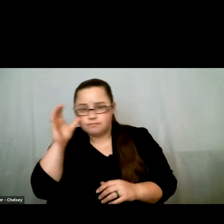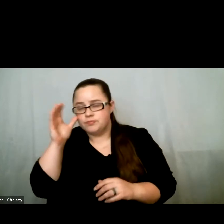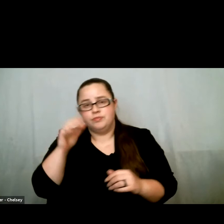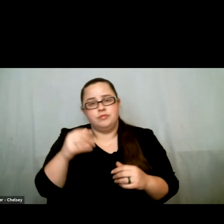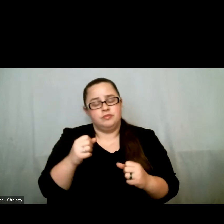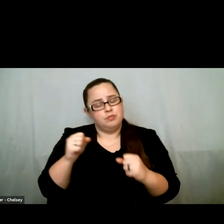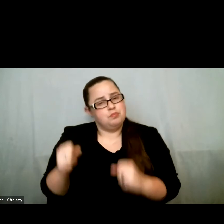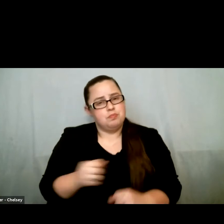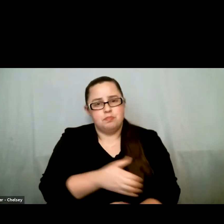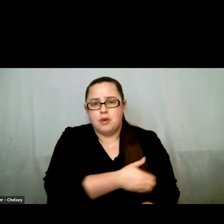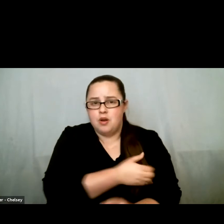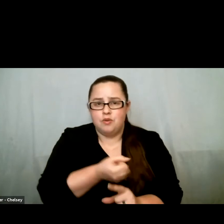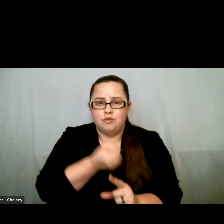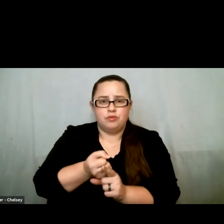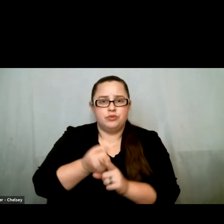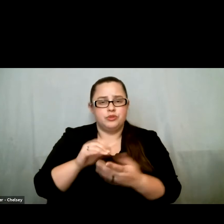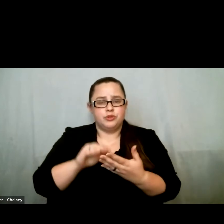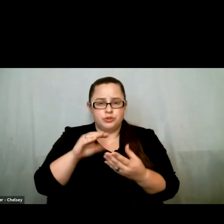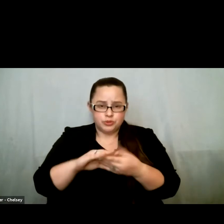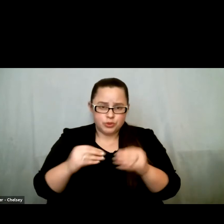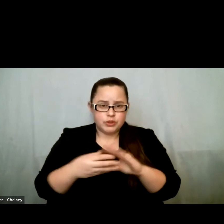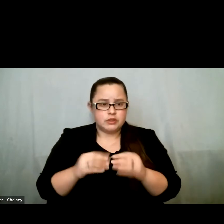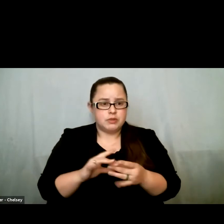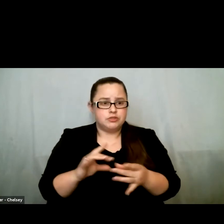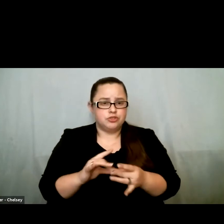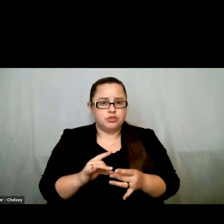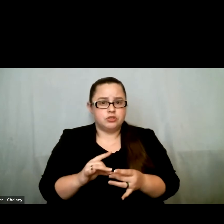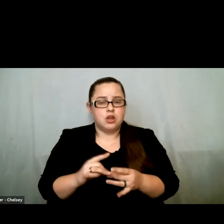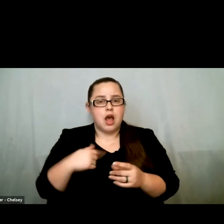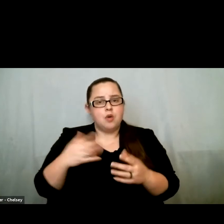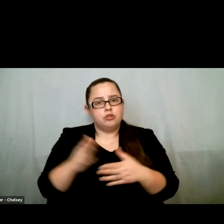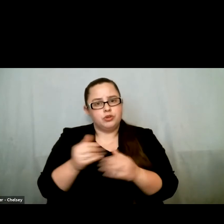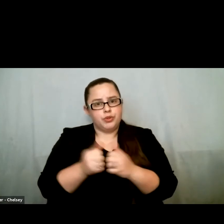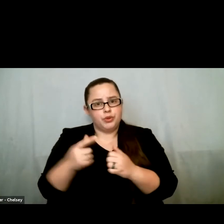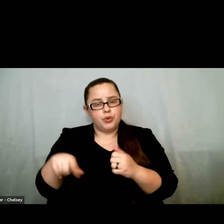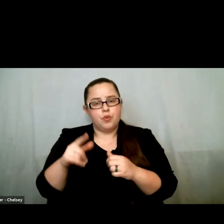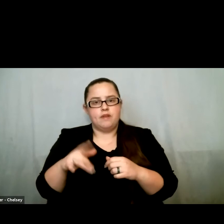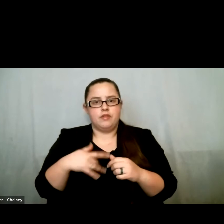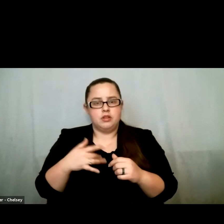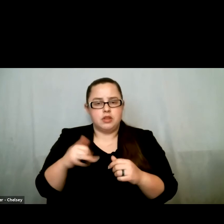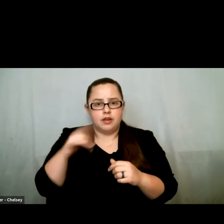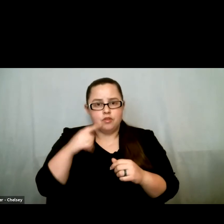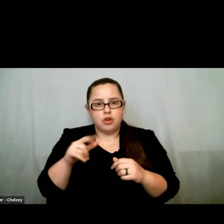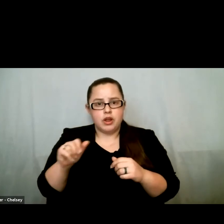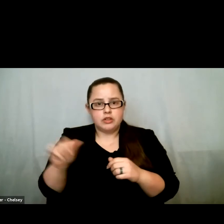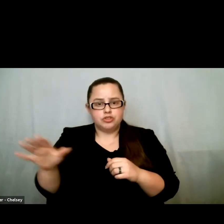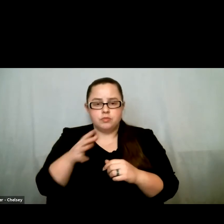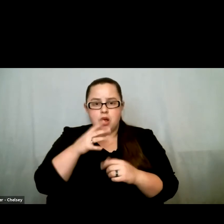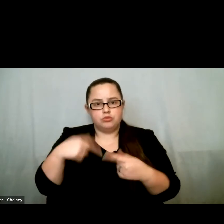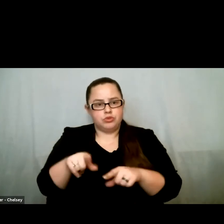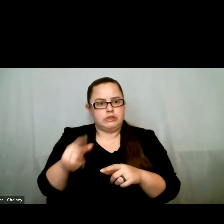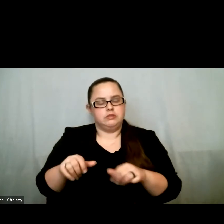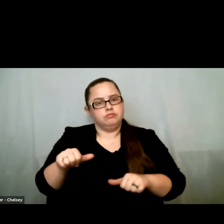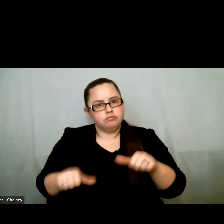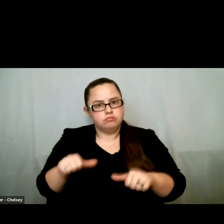and messages. Now, I would like to share with you what it's like to be an Asian mom during these uncertain times in our